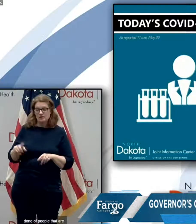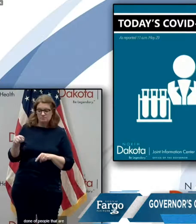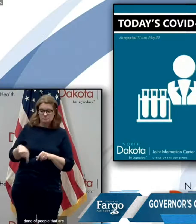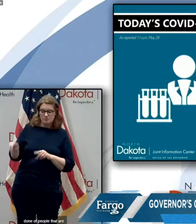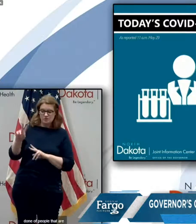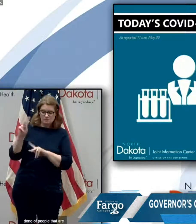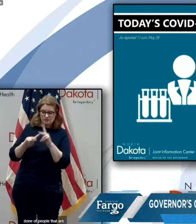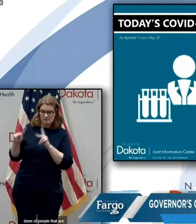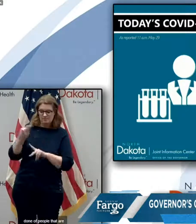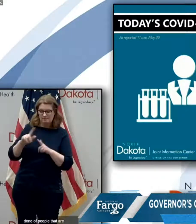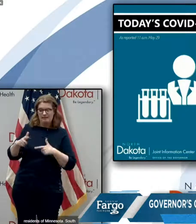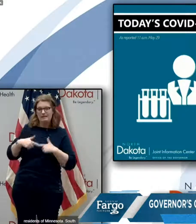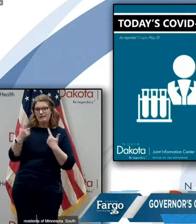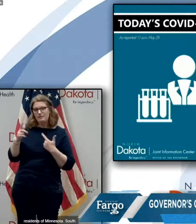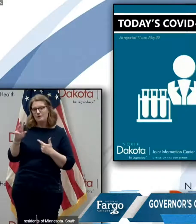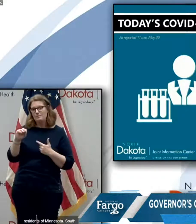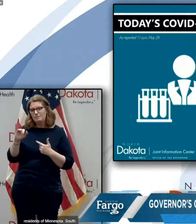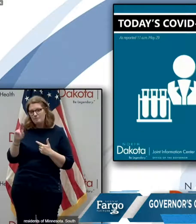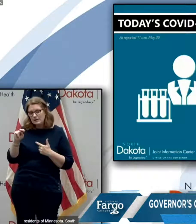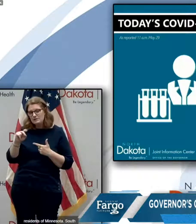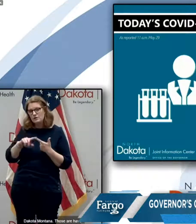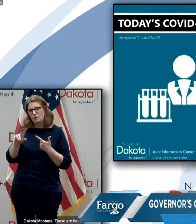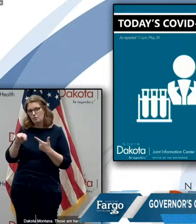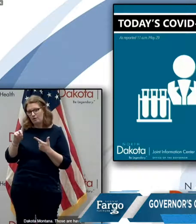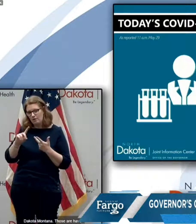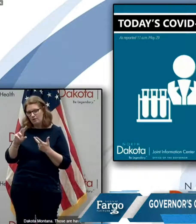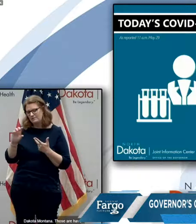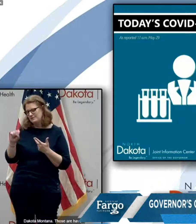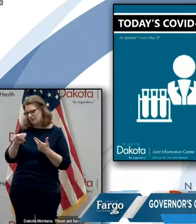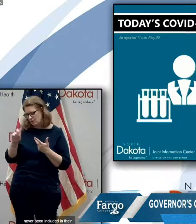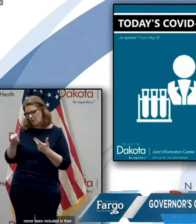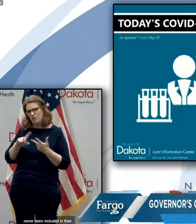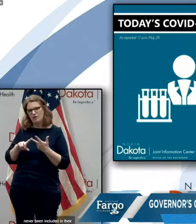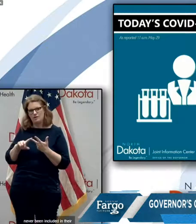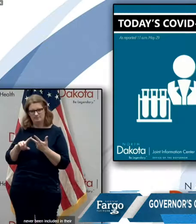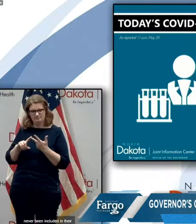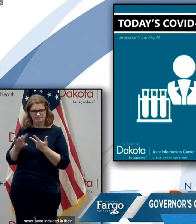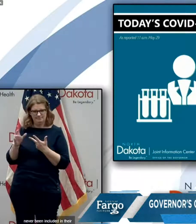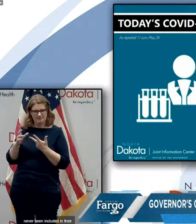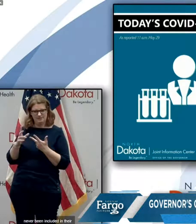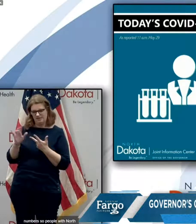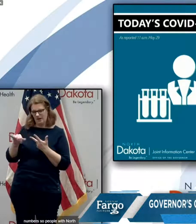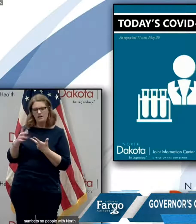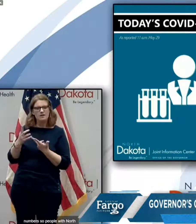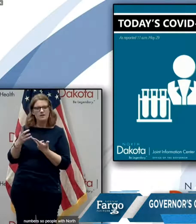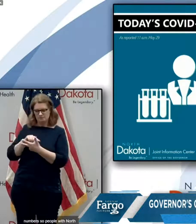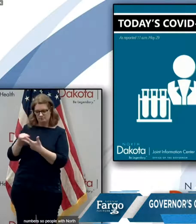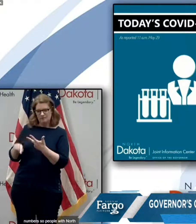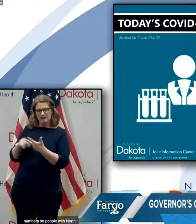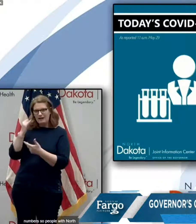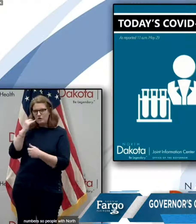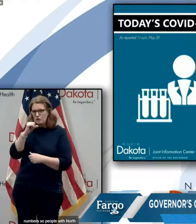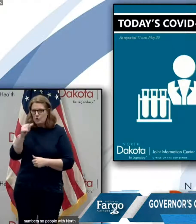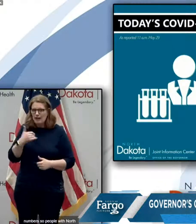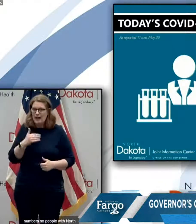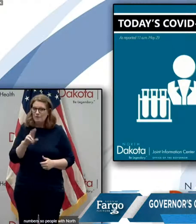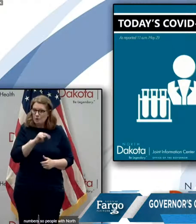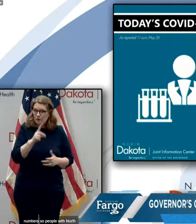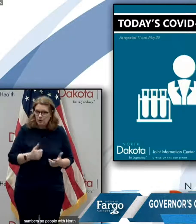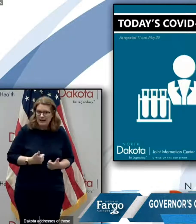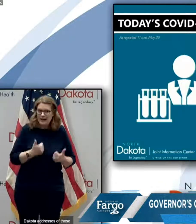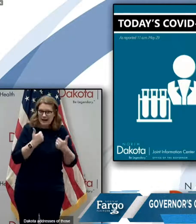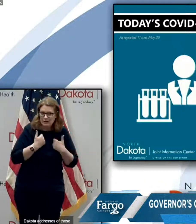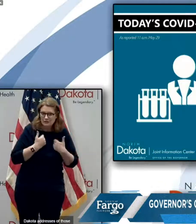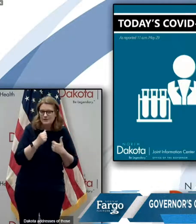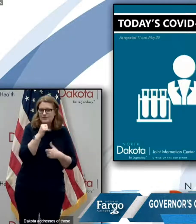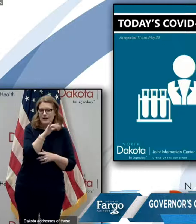or South Dakota or Montana. Those are have never been included in our numbers. So people with North Dakota addresses, of those almost 90,000